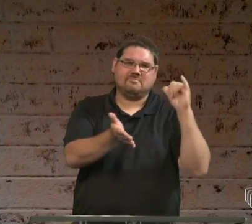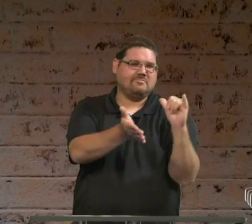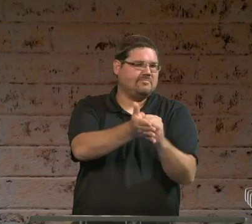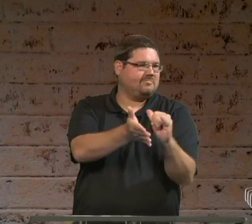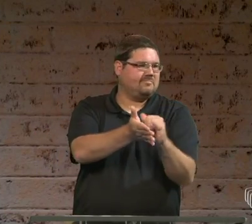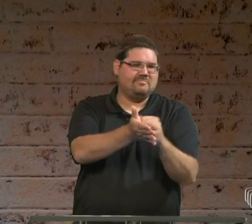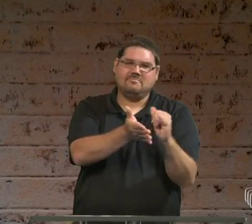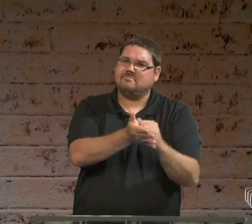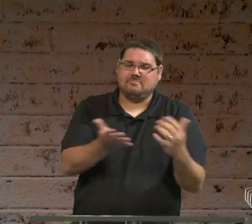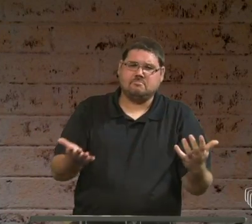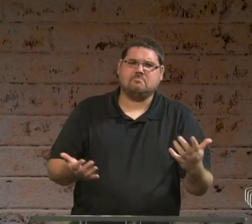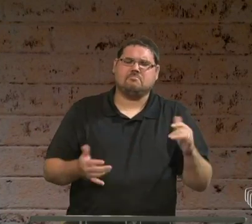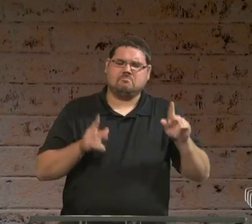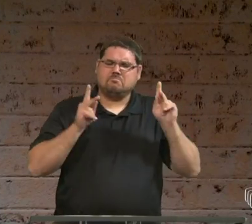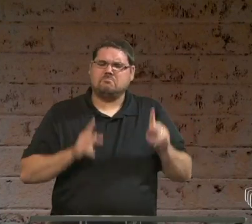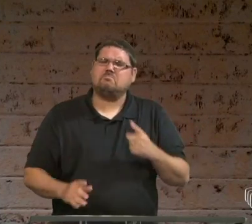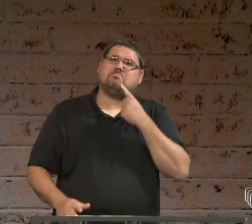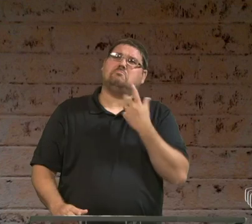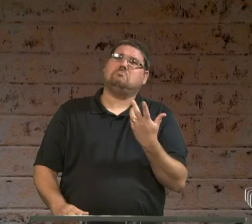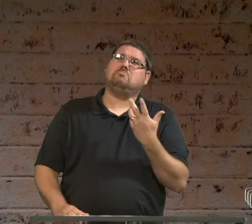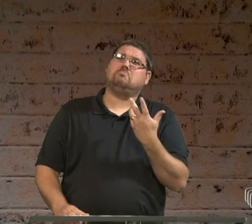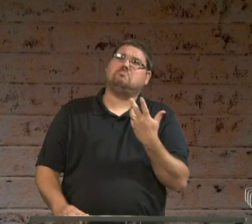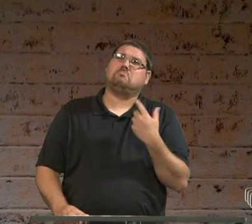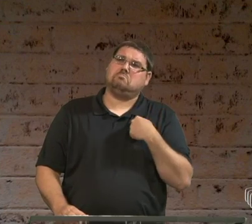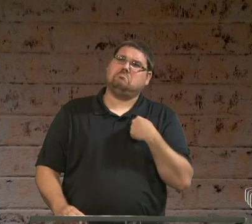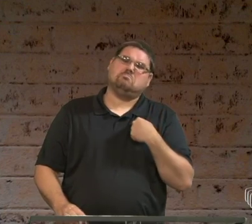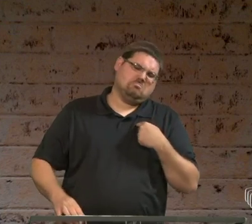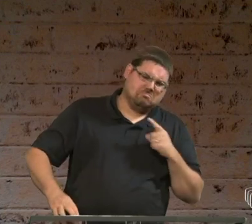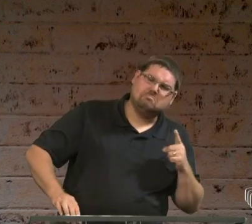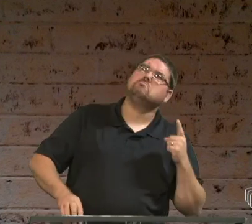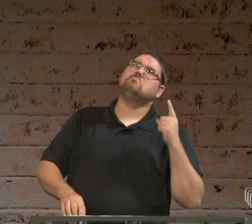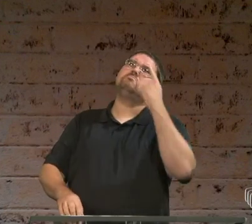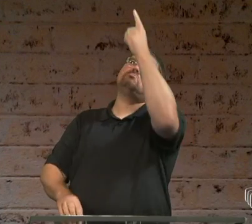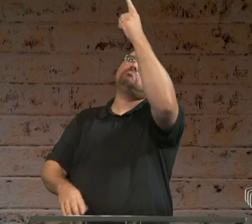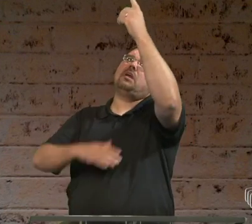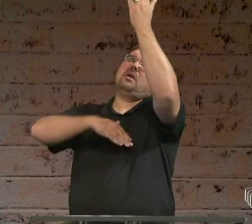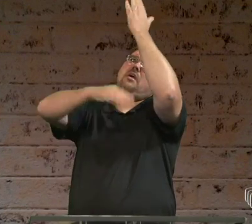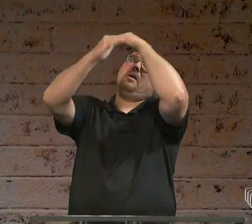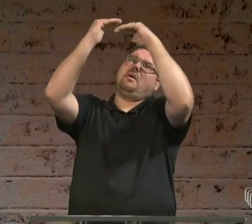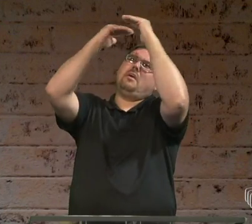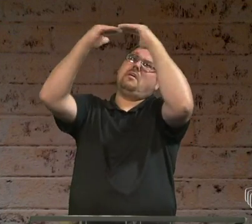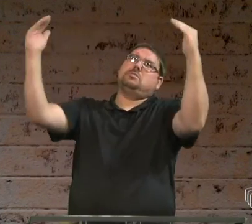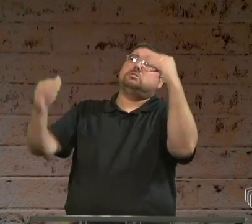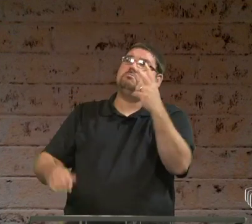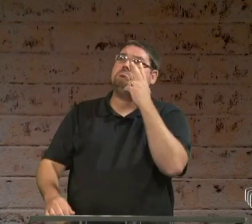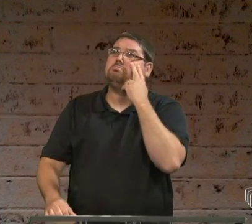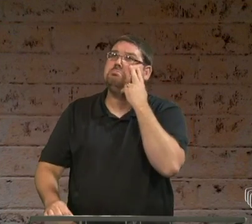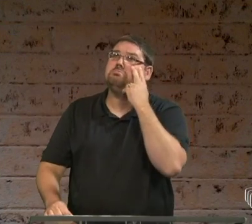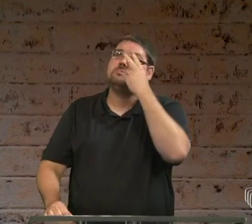of God? And the answer is no, that's impossible. He says, well, what if I would go way up to